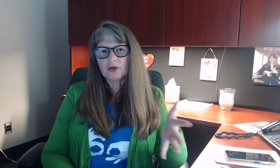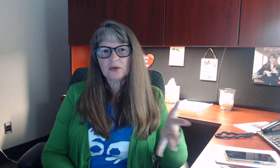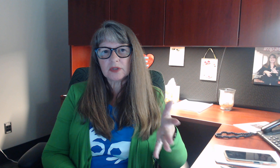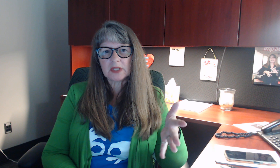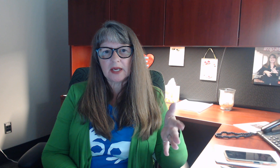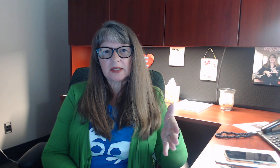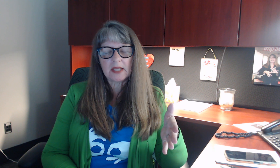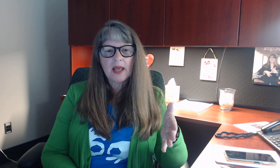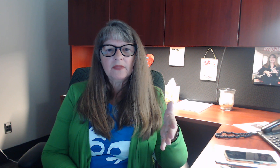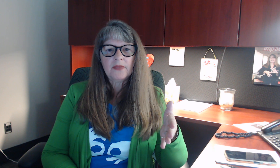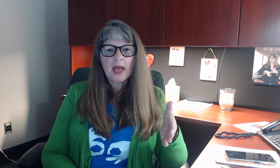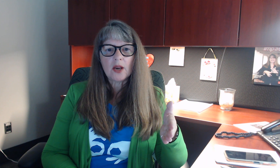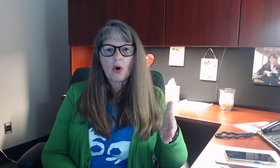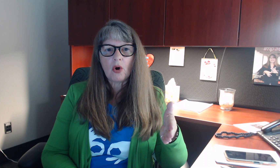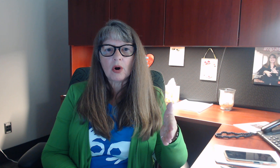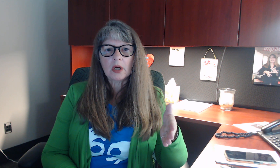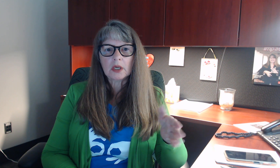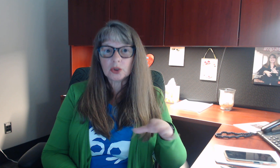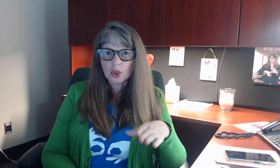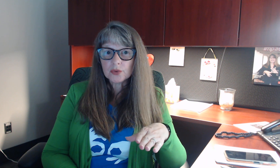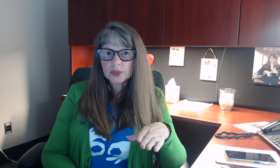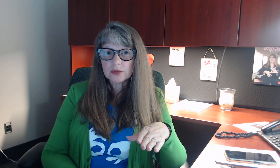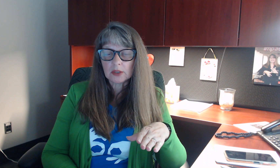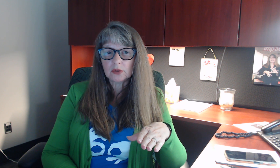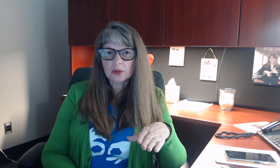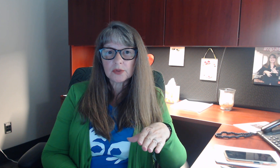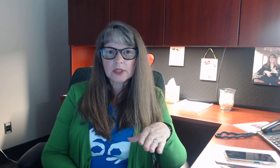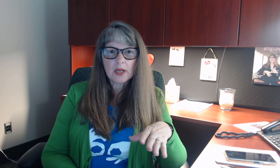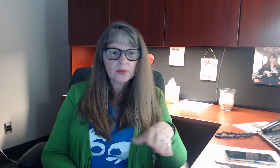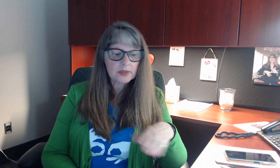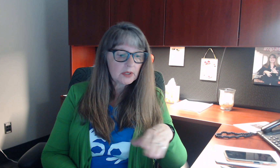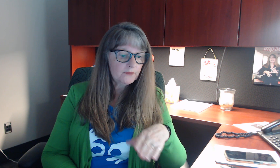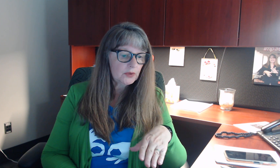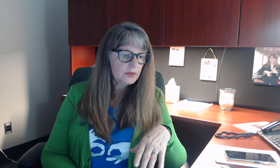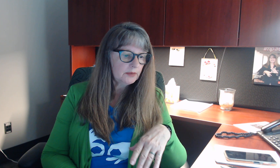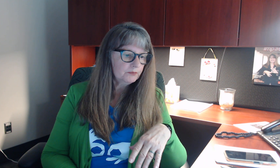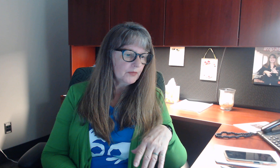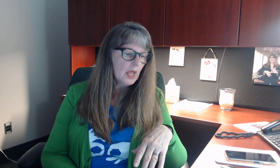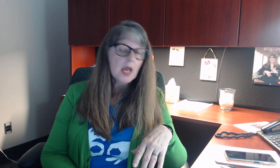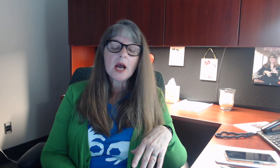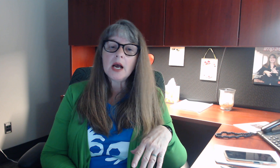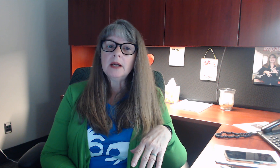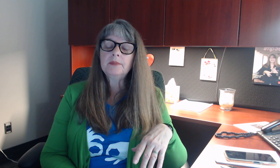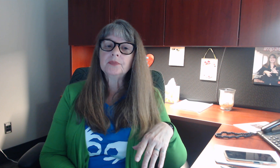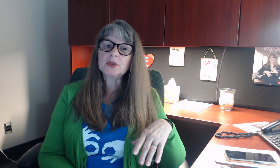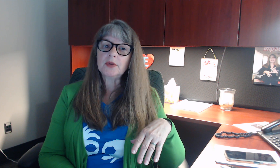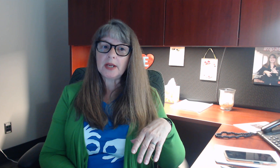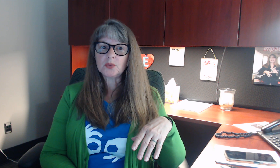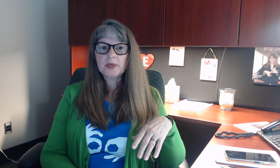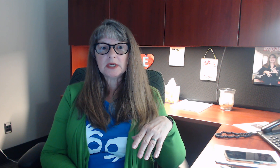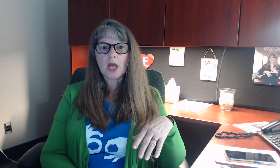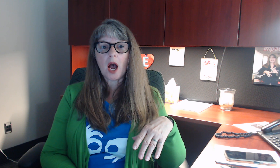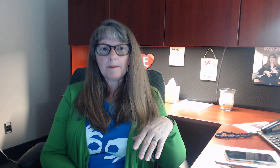the signs that are close, that look close together, it's confusing. So the next one is